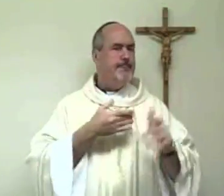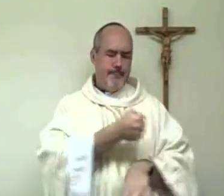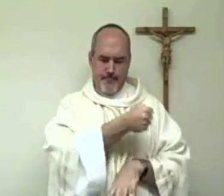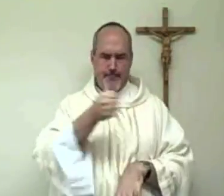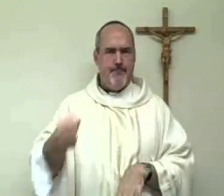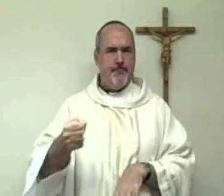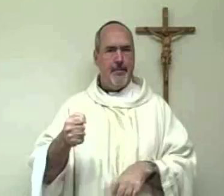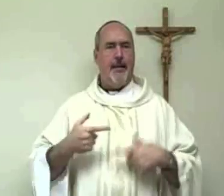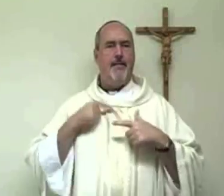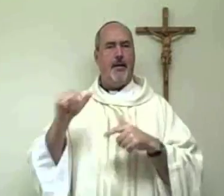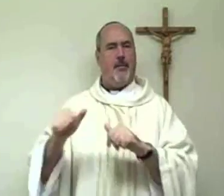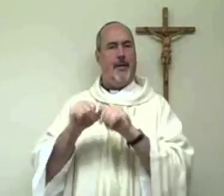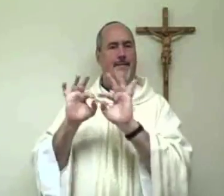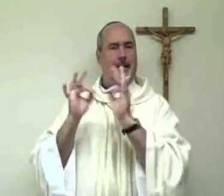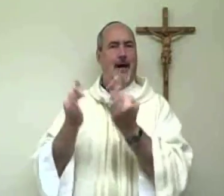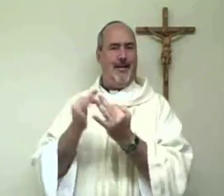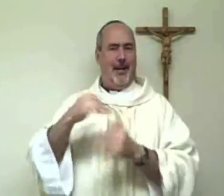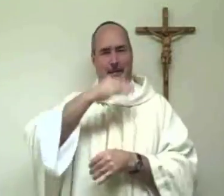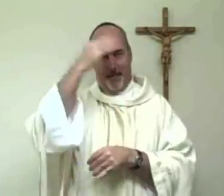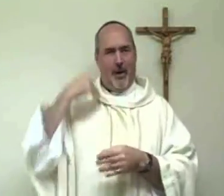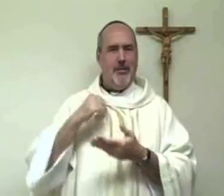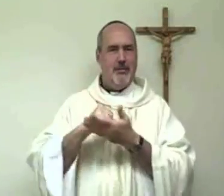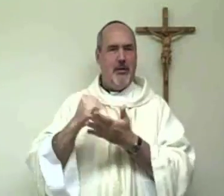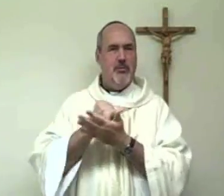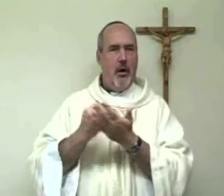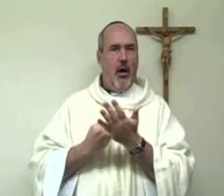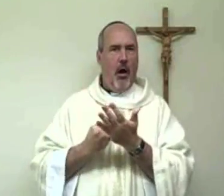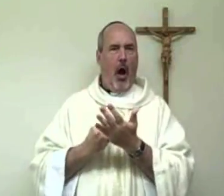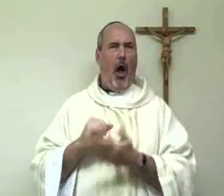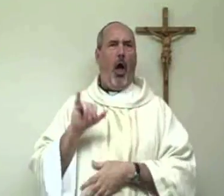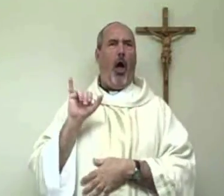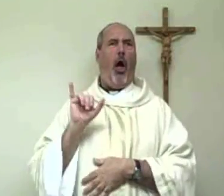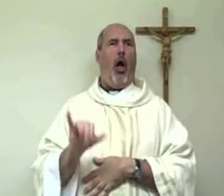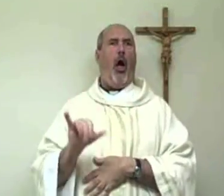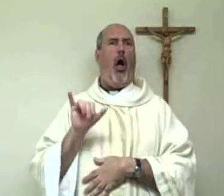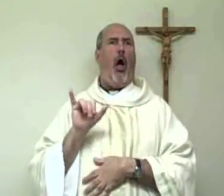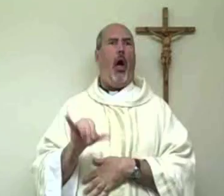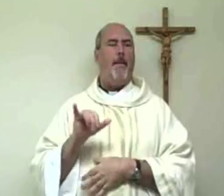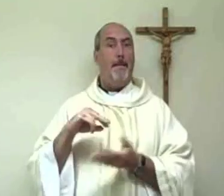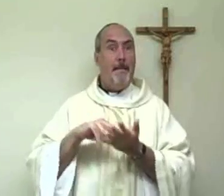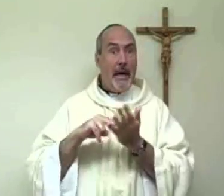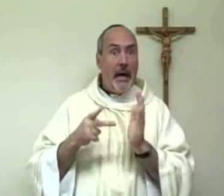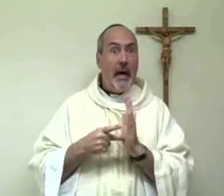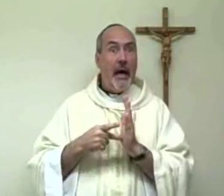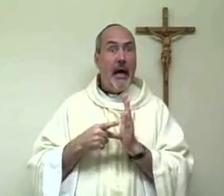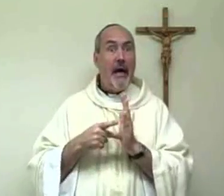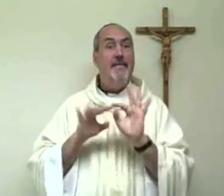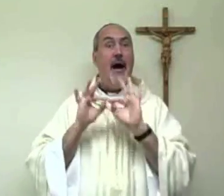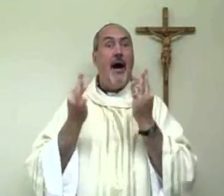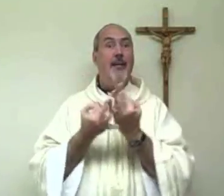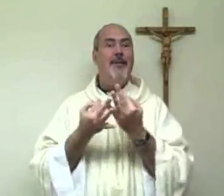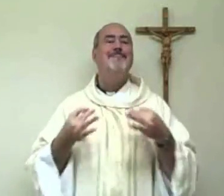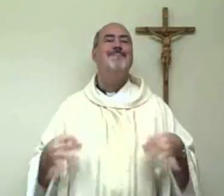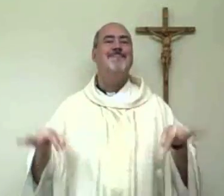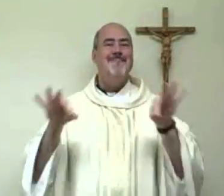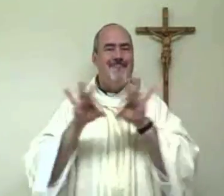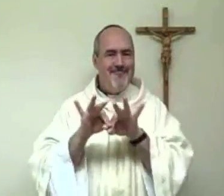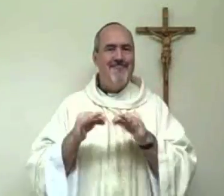family? Well, God put him with a family, with the Blessed Mary and St. Joseph. So that means the